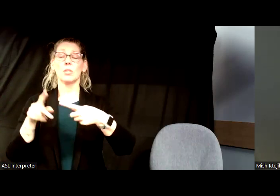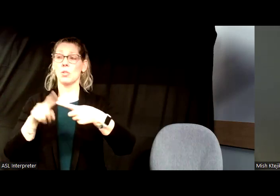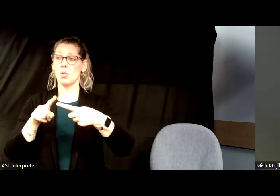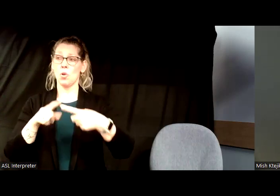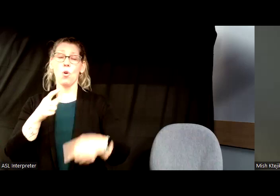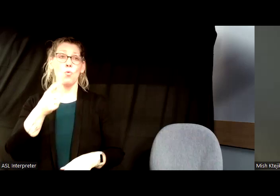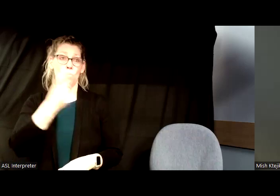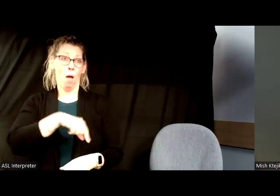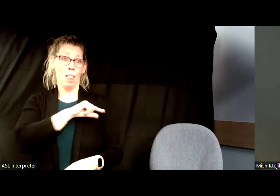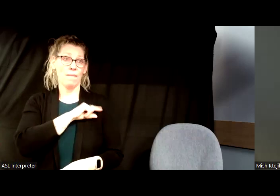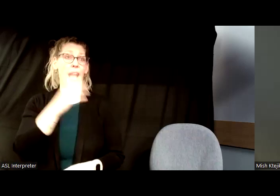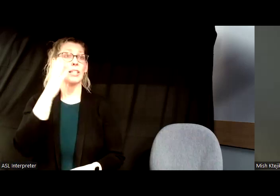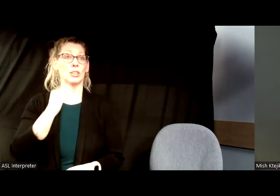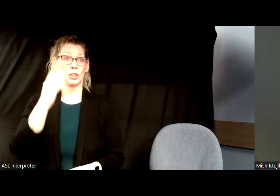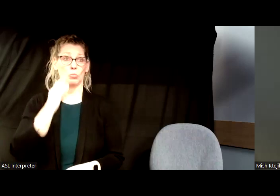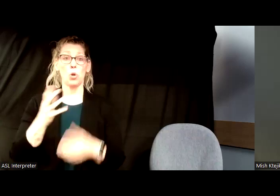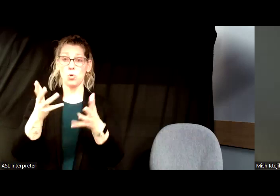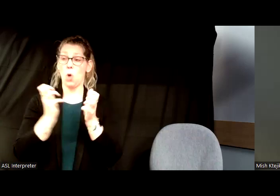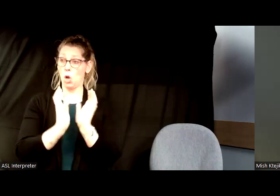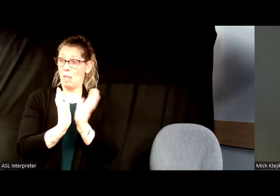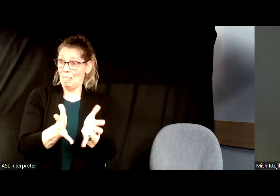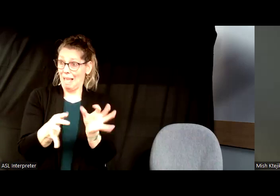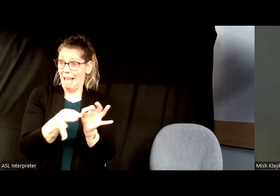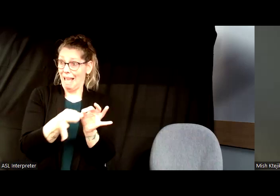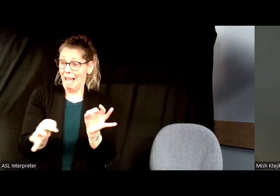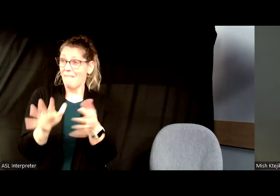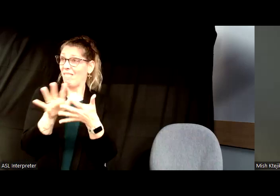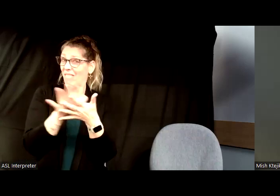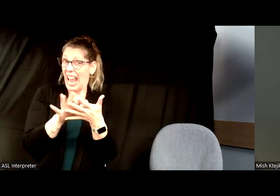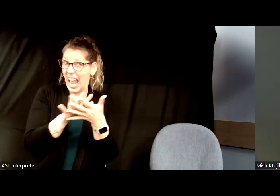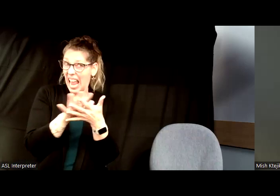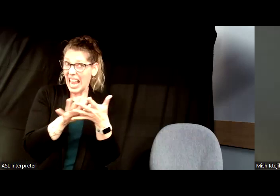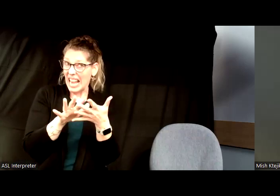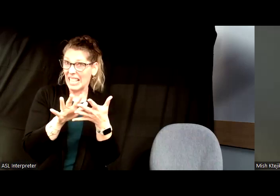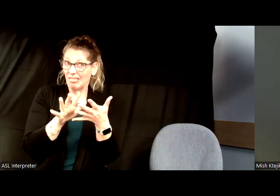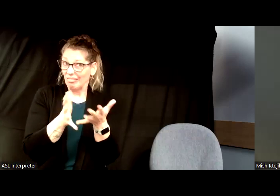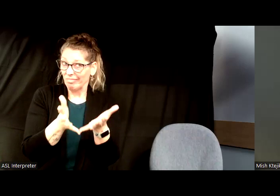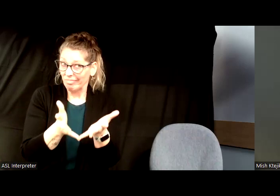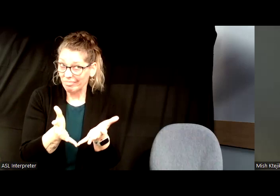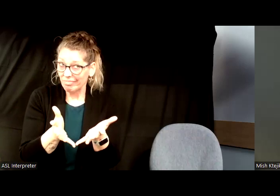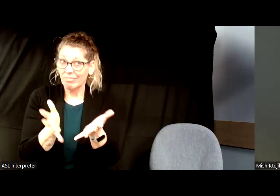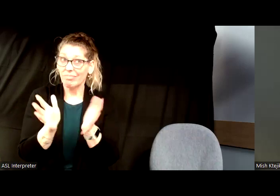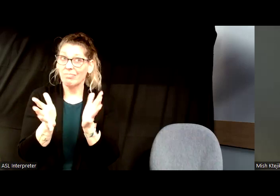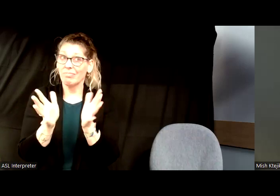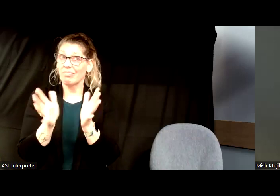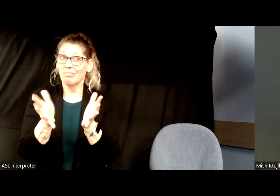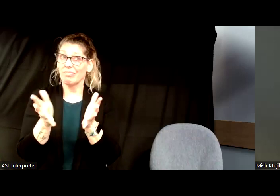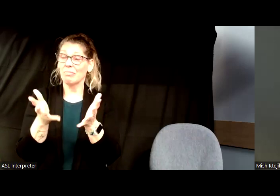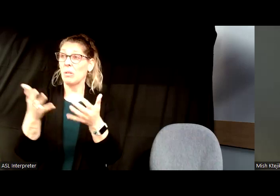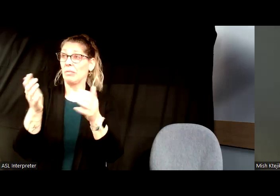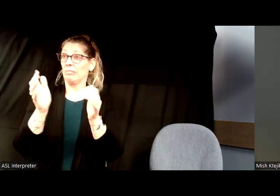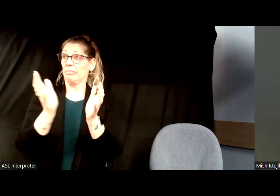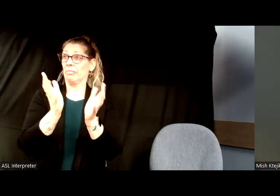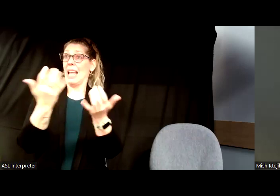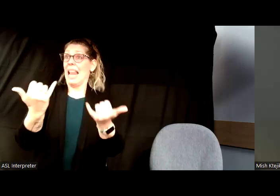Qualifying experience. Do you want to just leave that vague and it be? It could, what it is